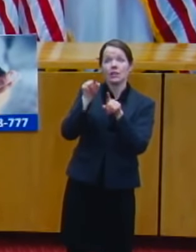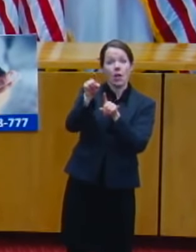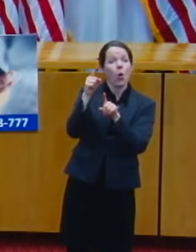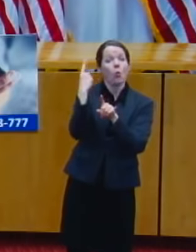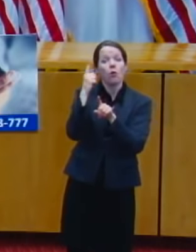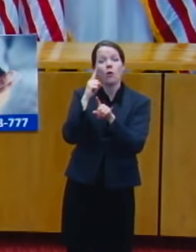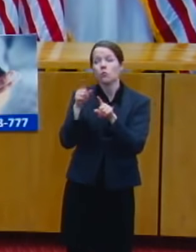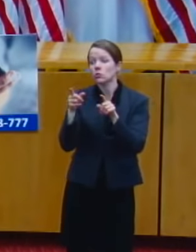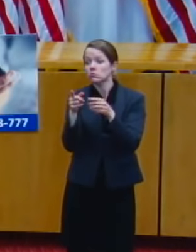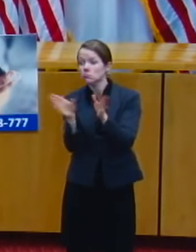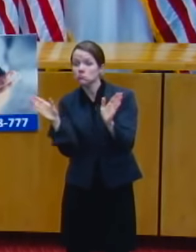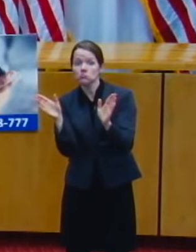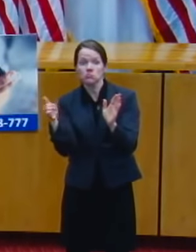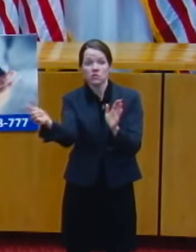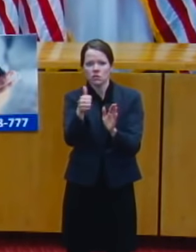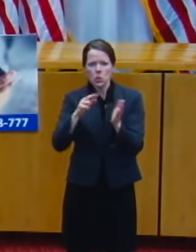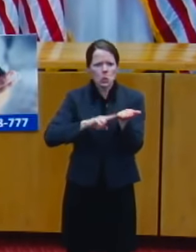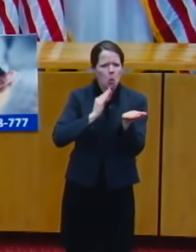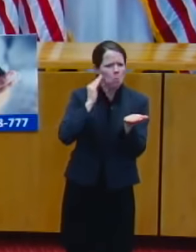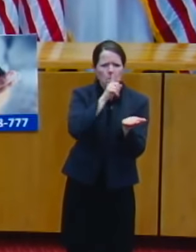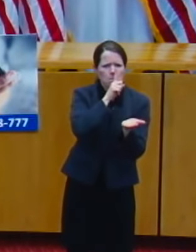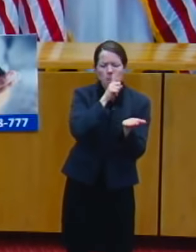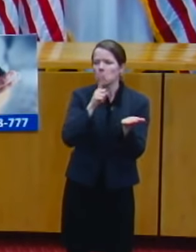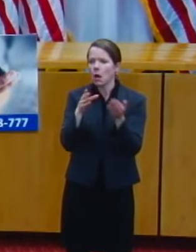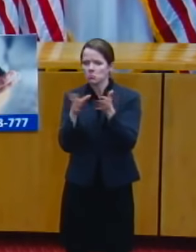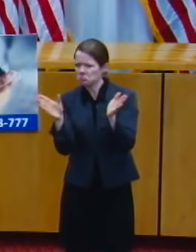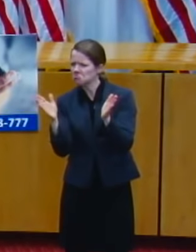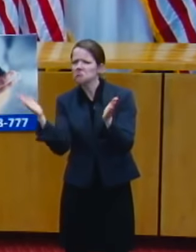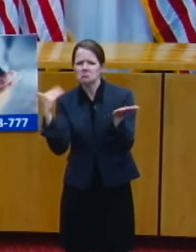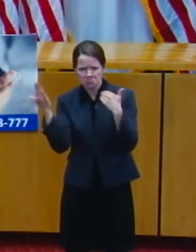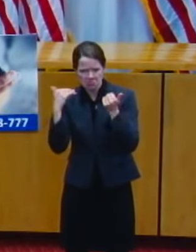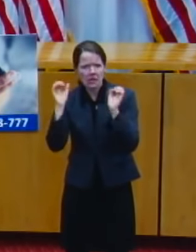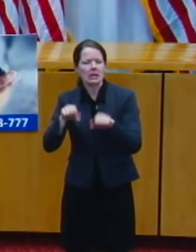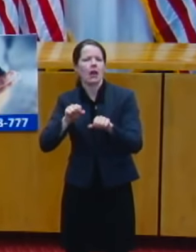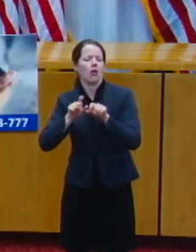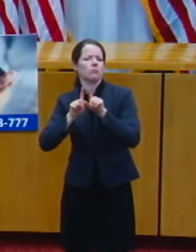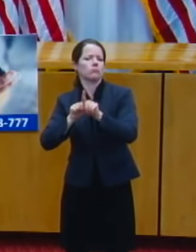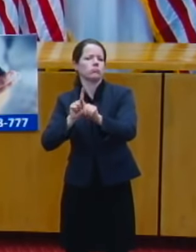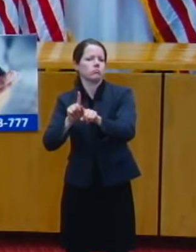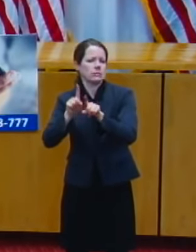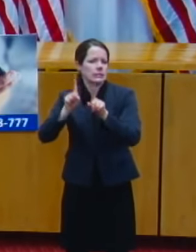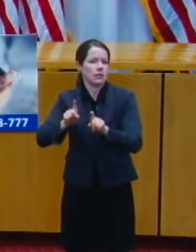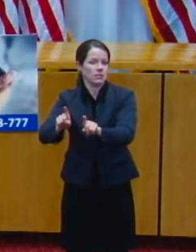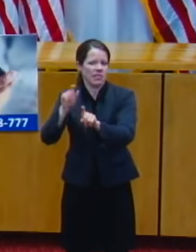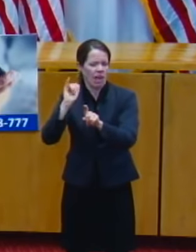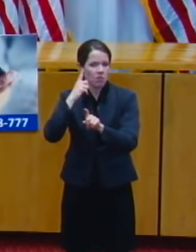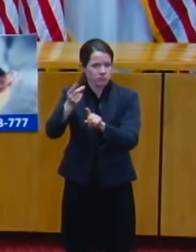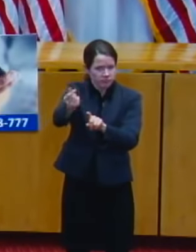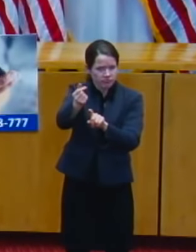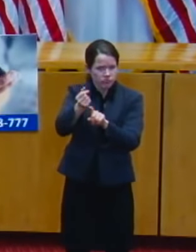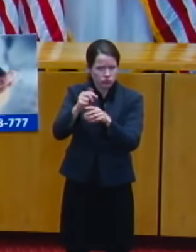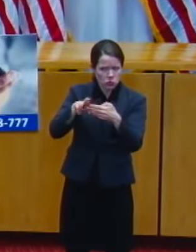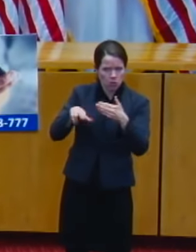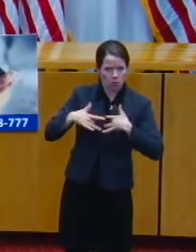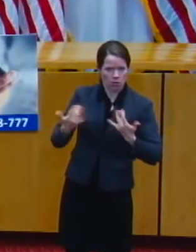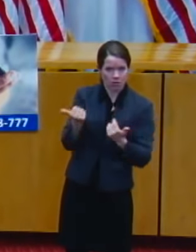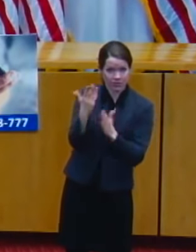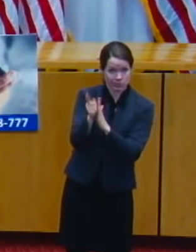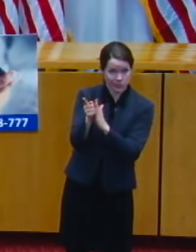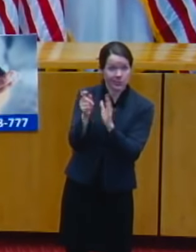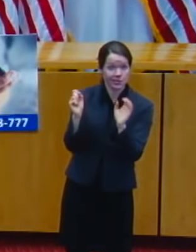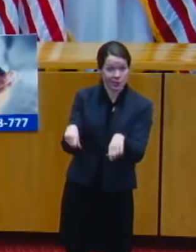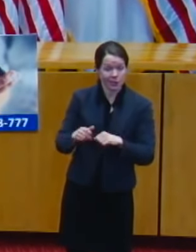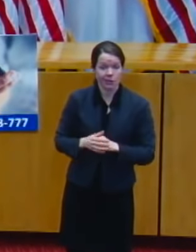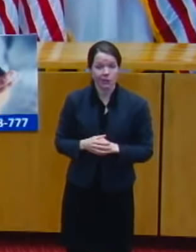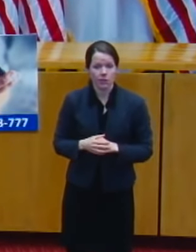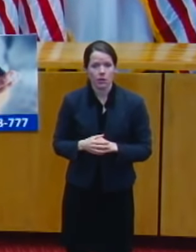testing is currently conducted by dozens of private labs, hospitals, and other partners. And the Department of Public Health is working with these